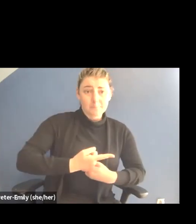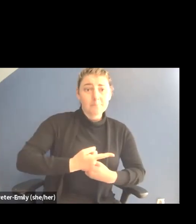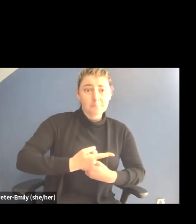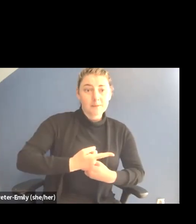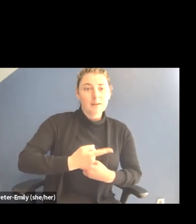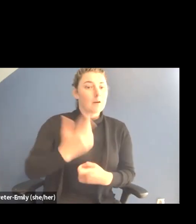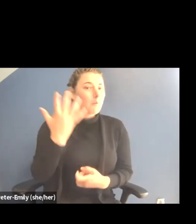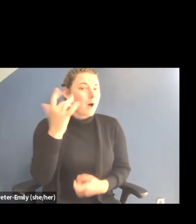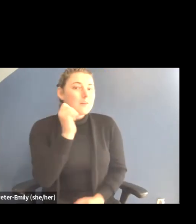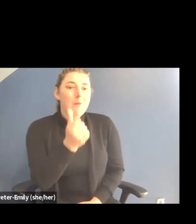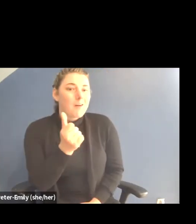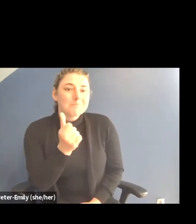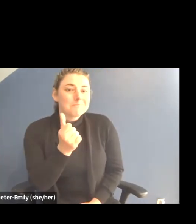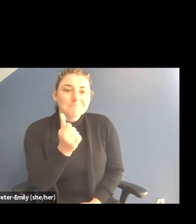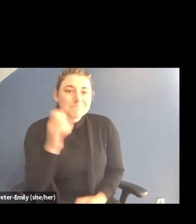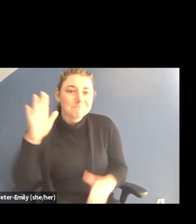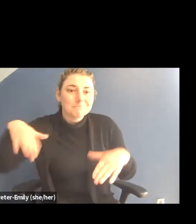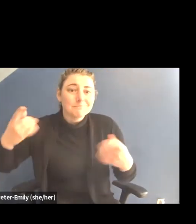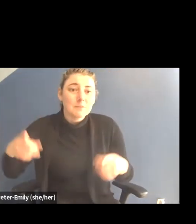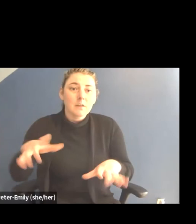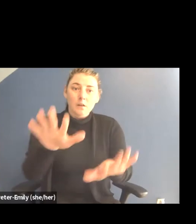because tomorrow ain't here yet, so